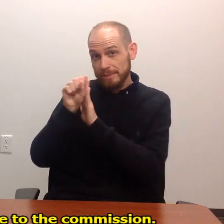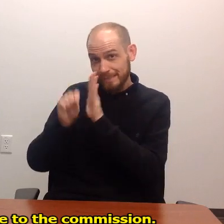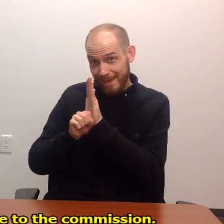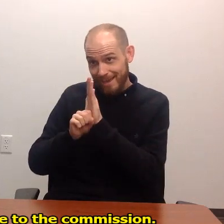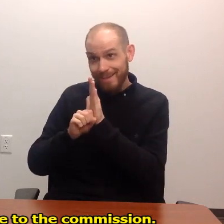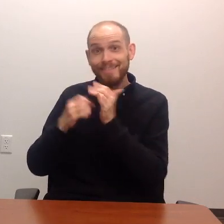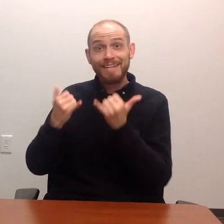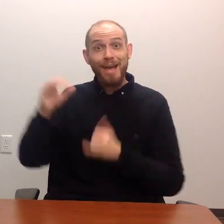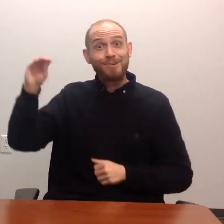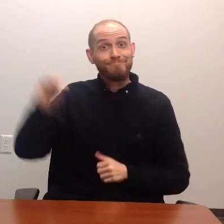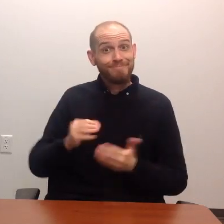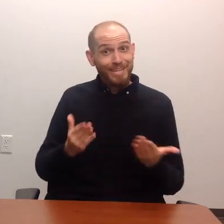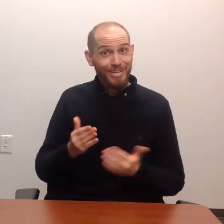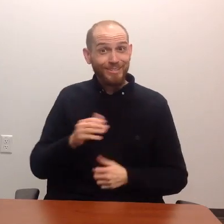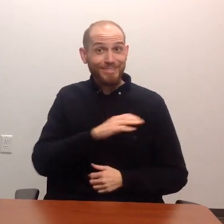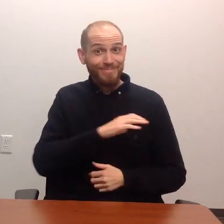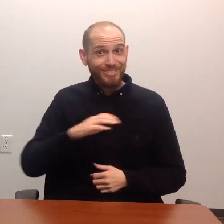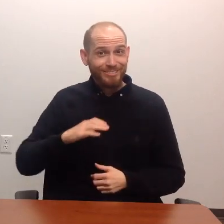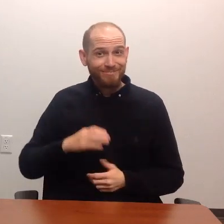to the Commission.